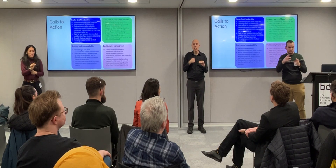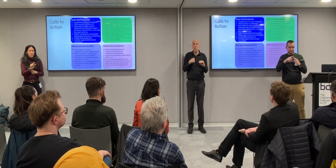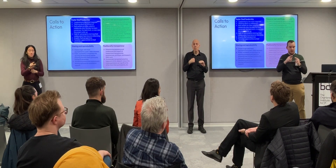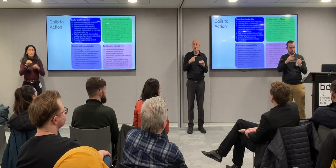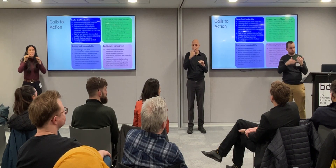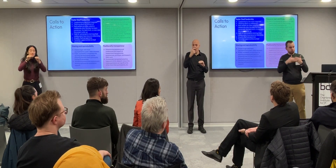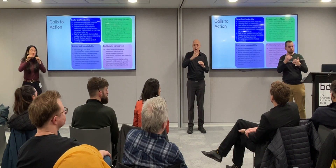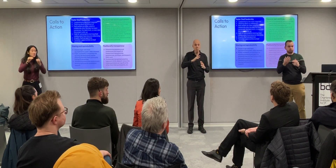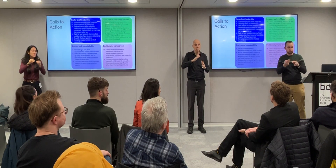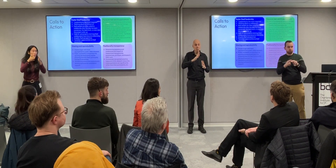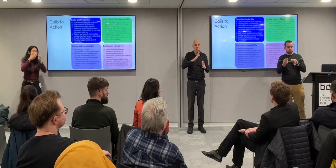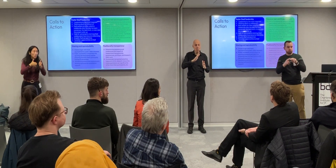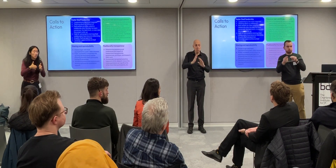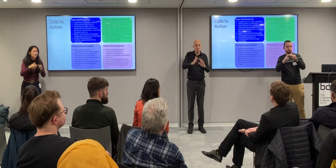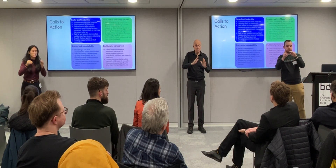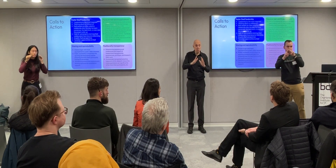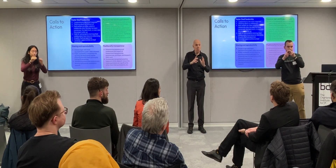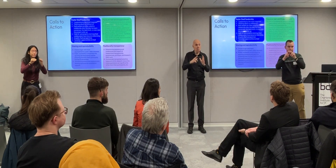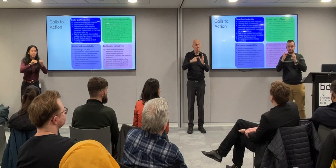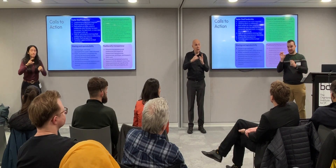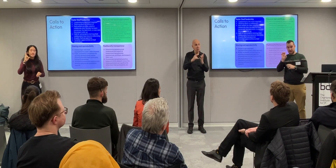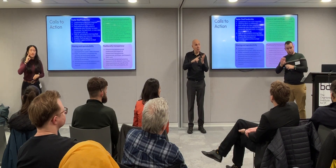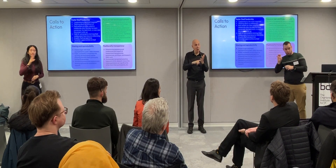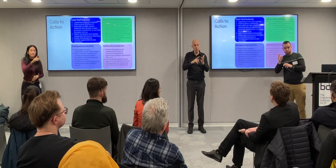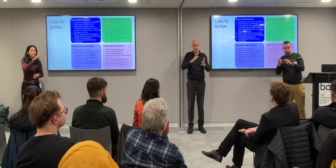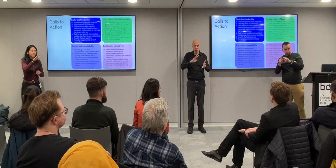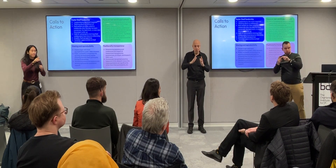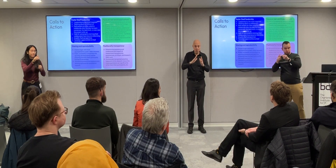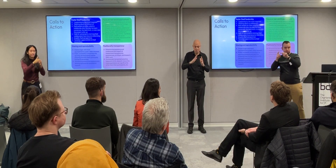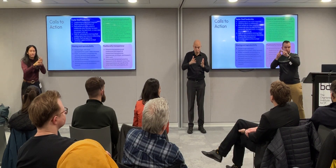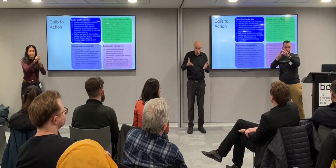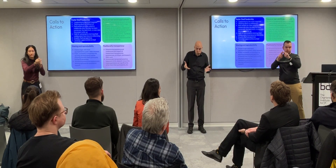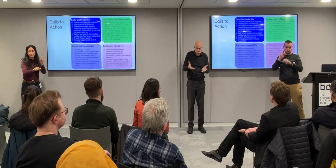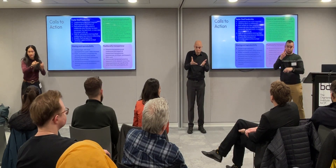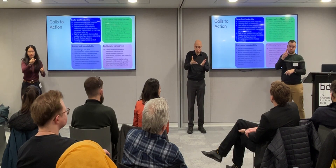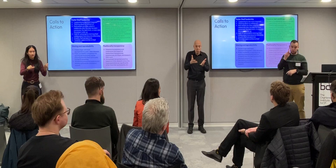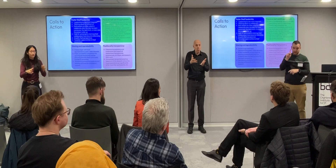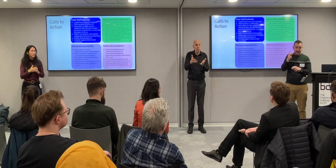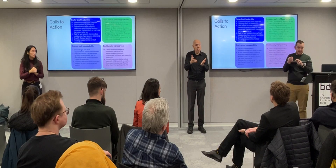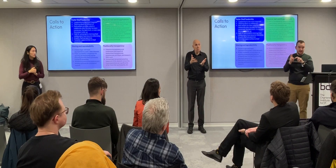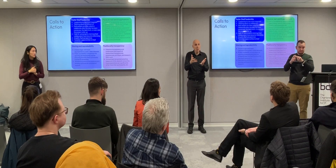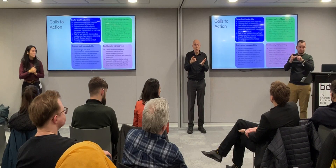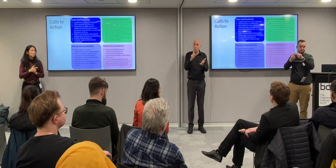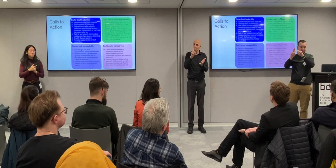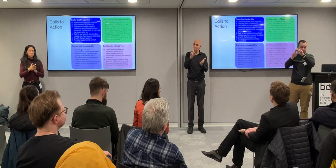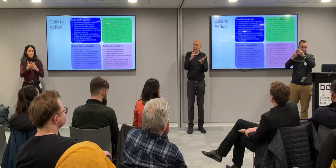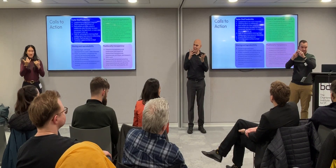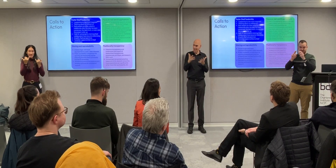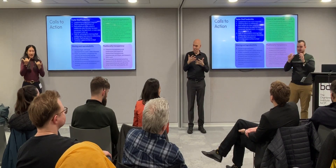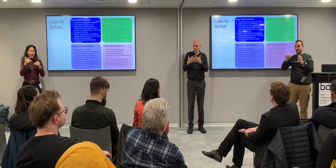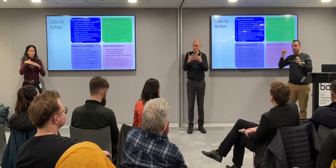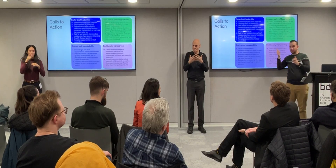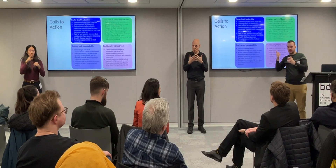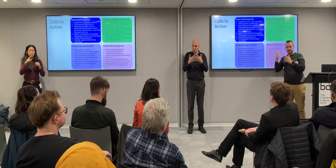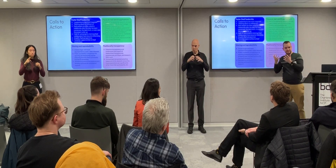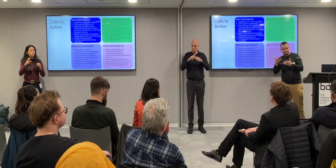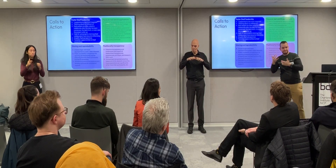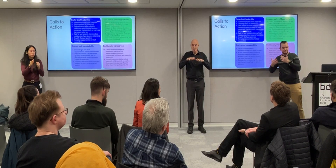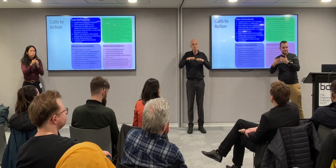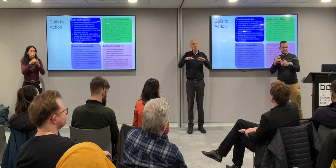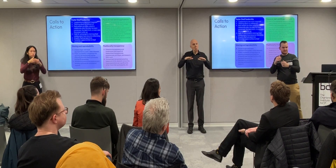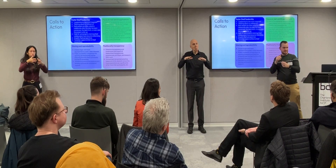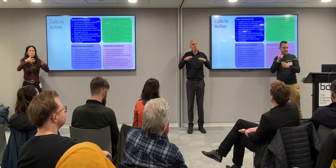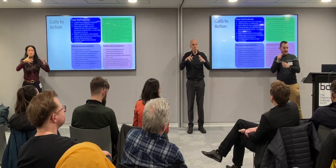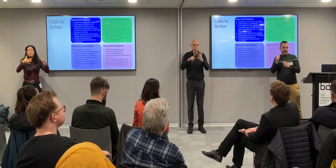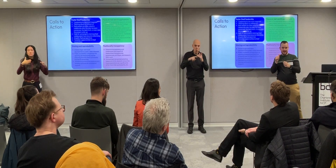able to support deaf people within that process of growth. We are seeing that get better within America,